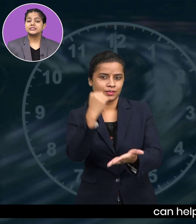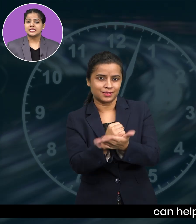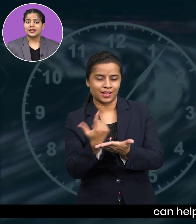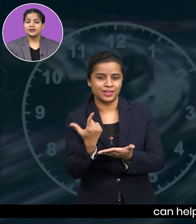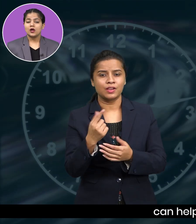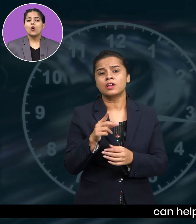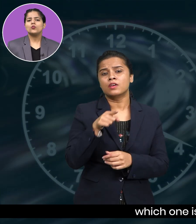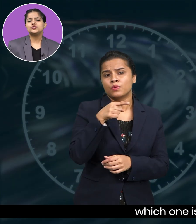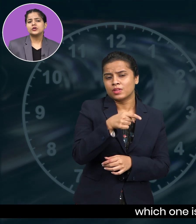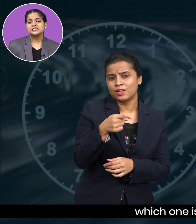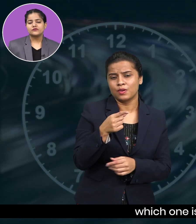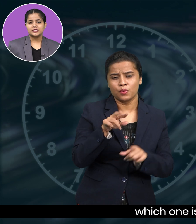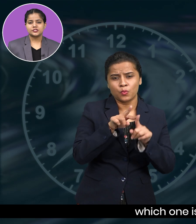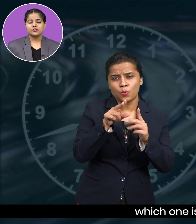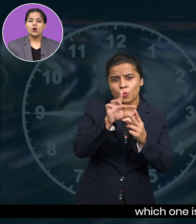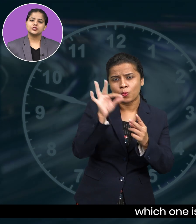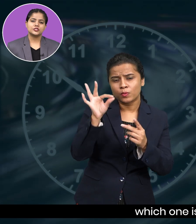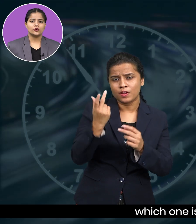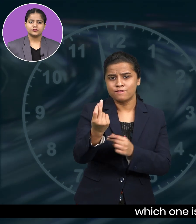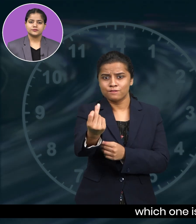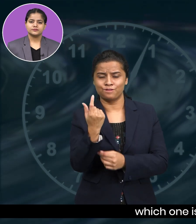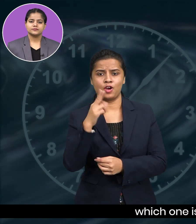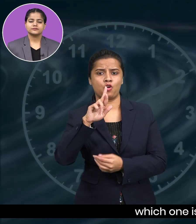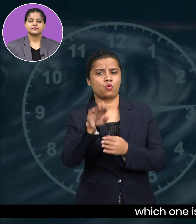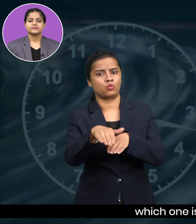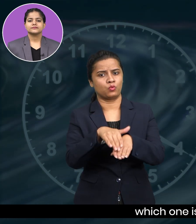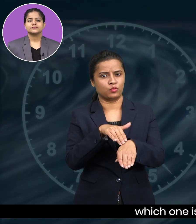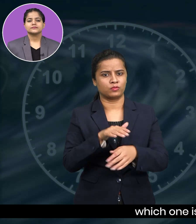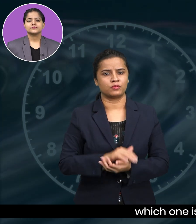to decide which one is faster or slower.